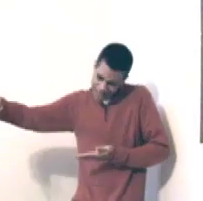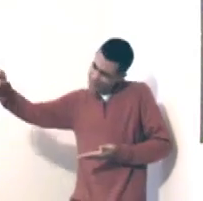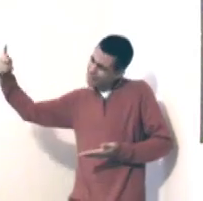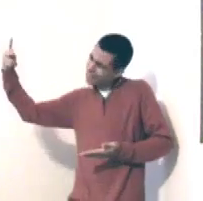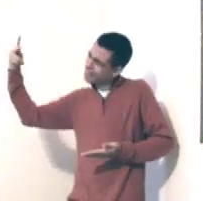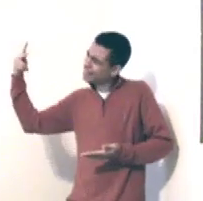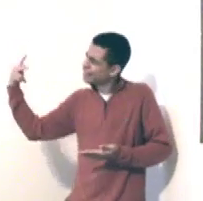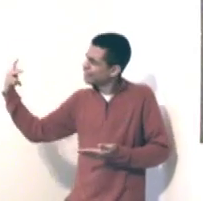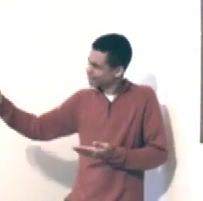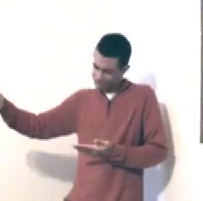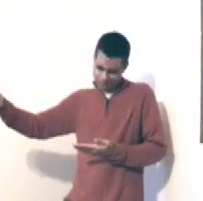fail.